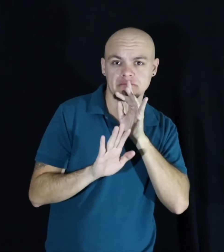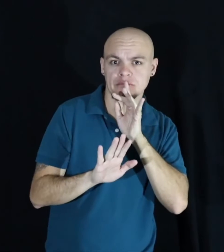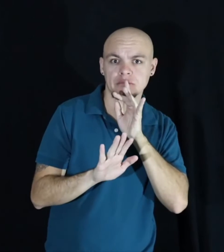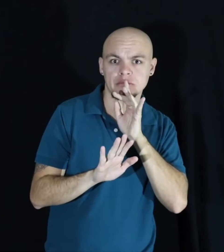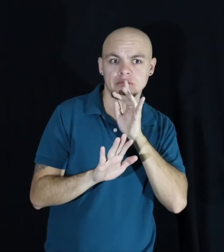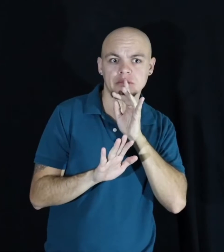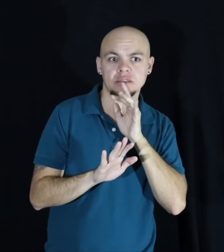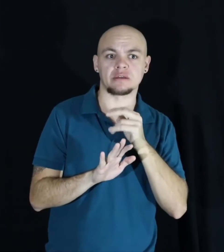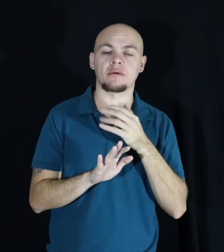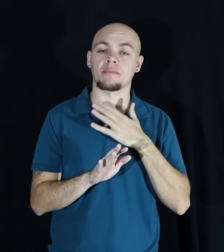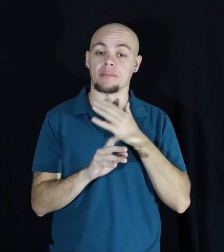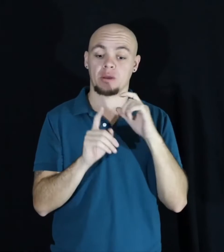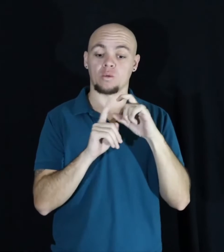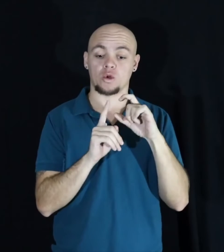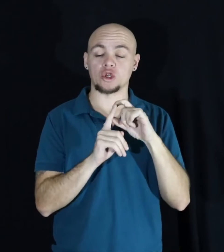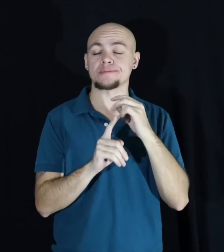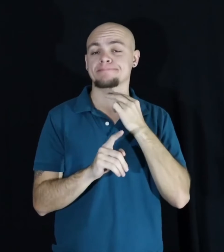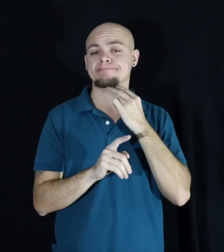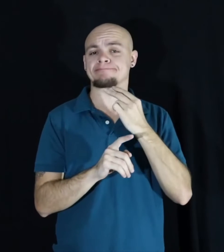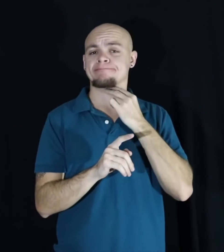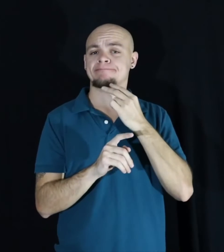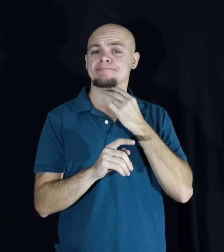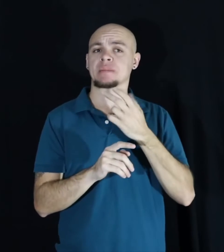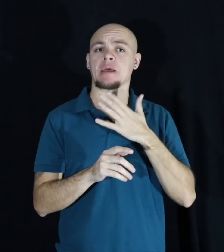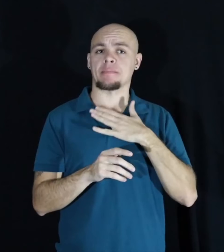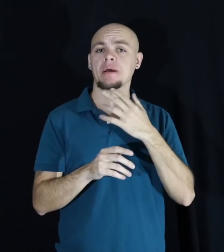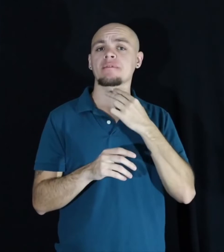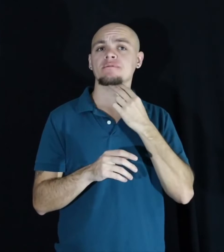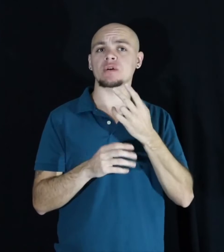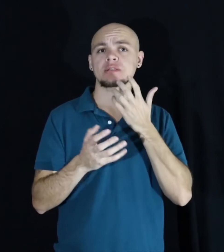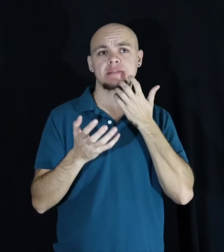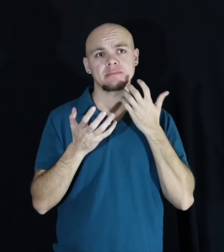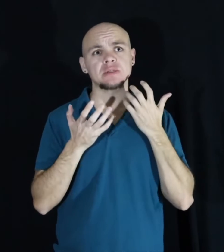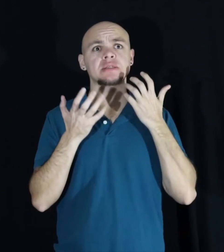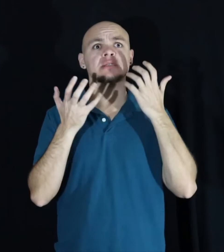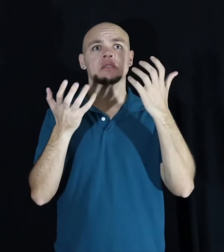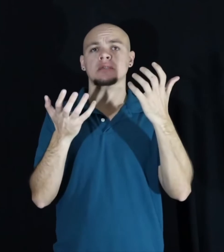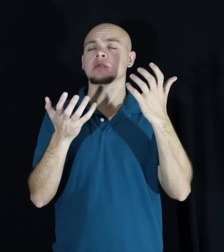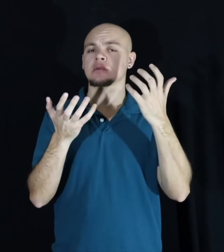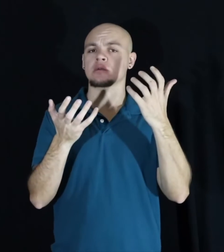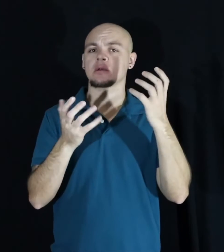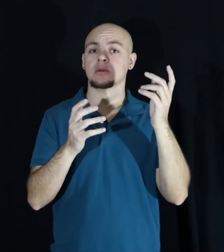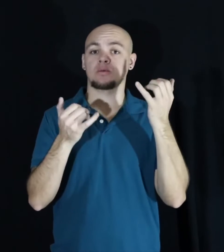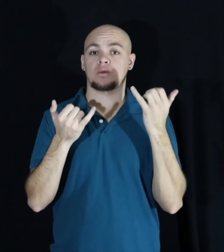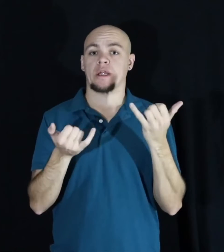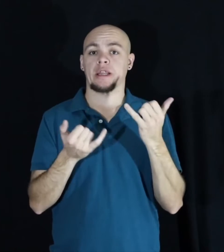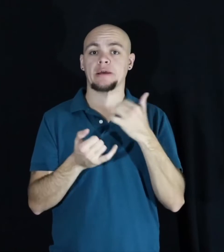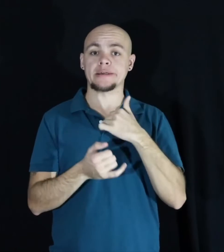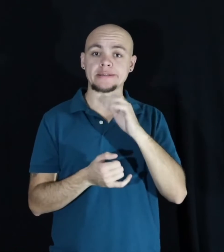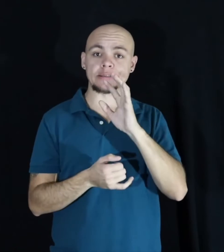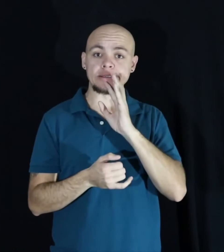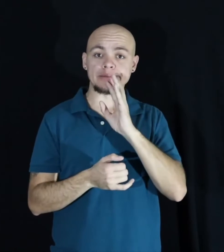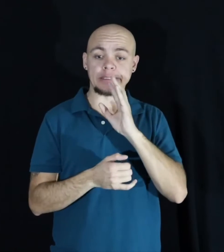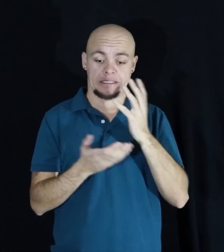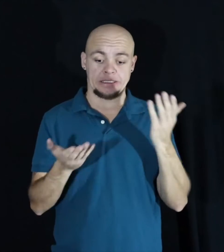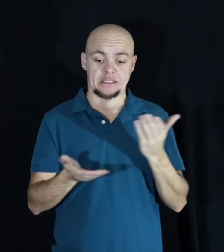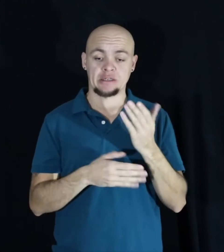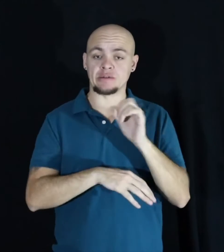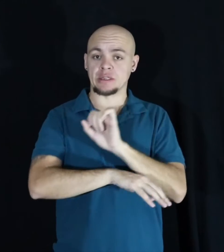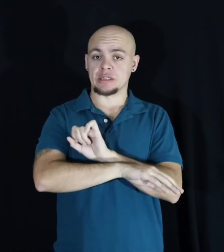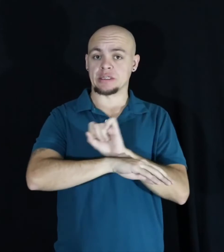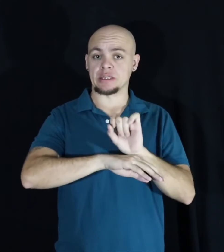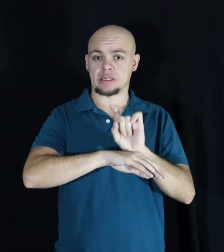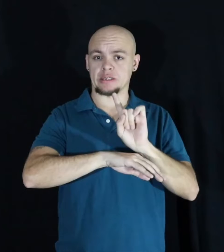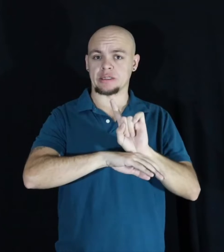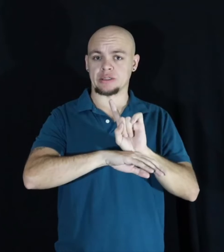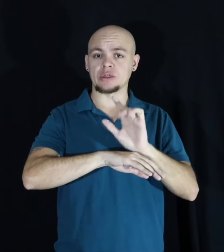to enunciate my words and project my voice when I'm speaking to people. Even right now, as I speak to you from this stage, I'm conscious